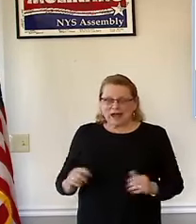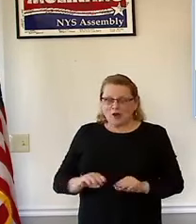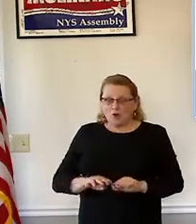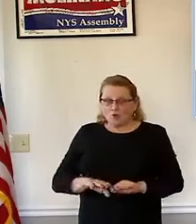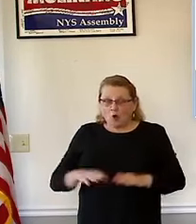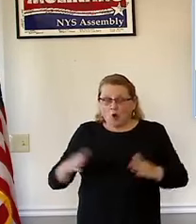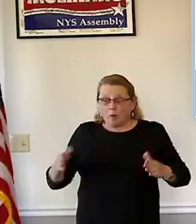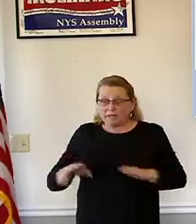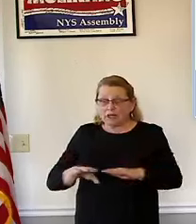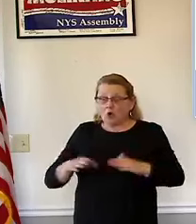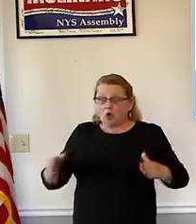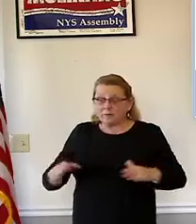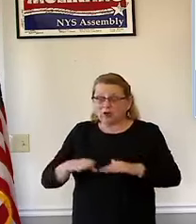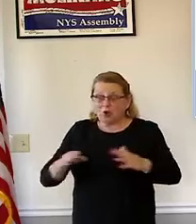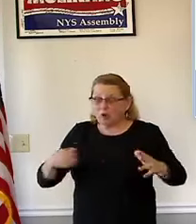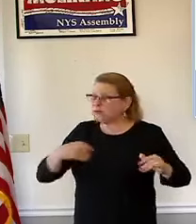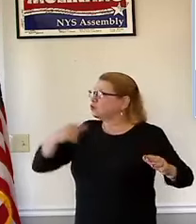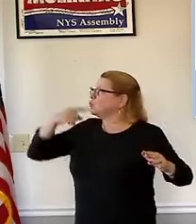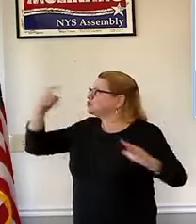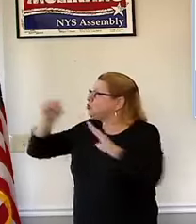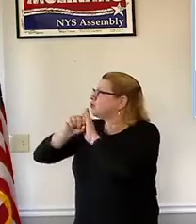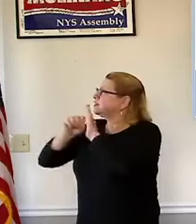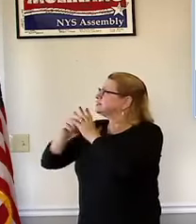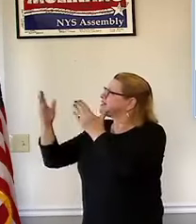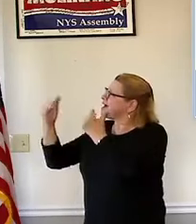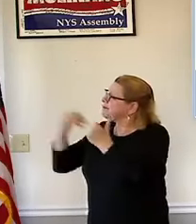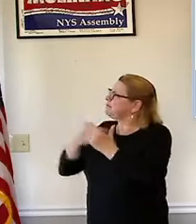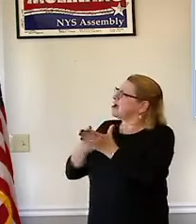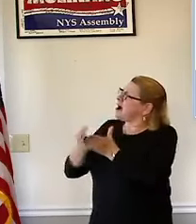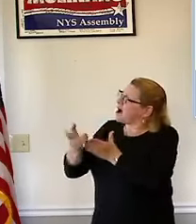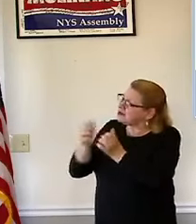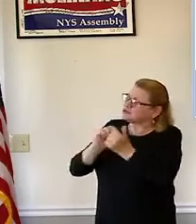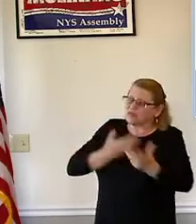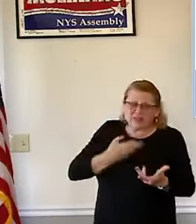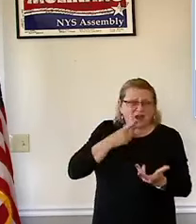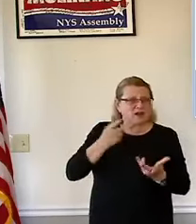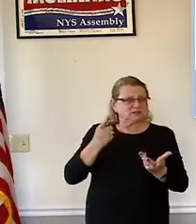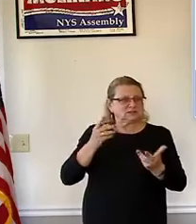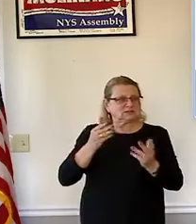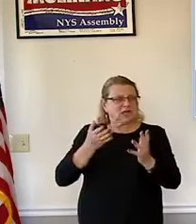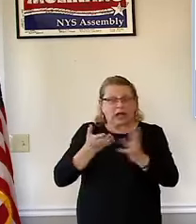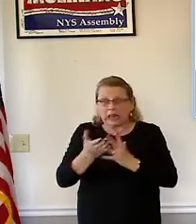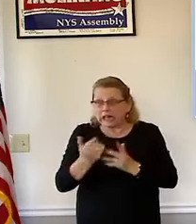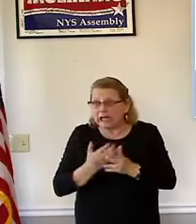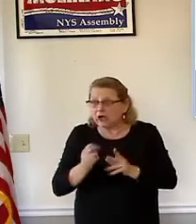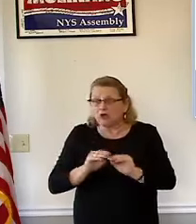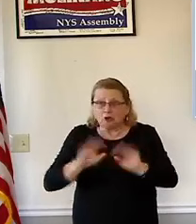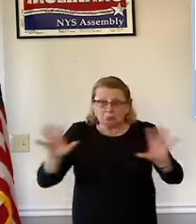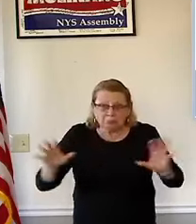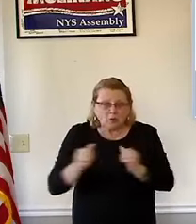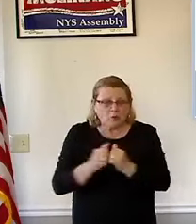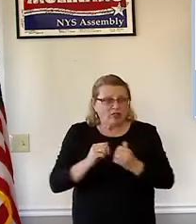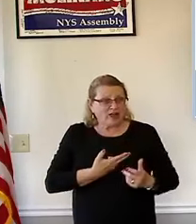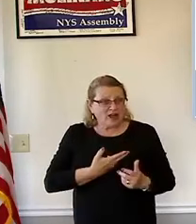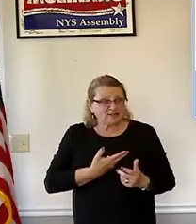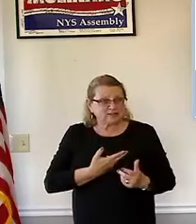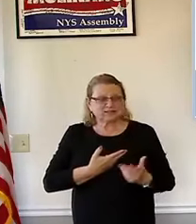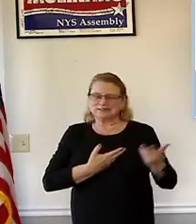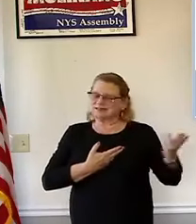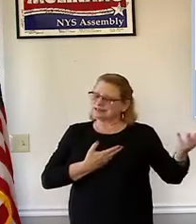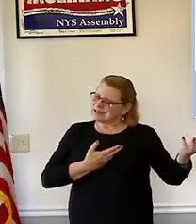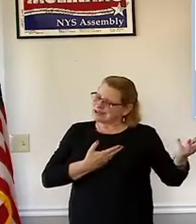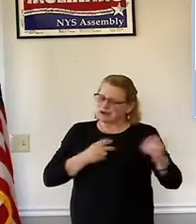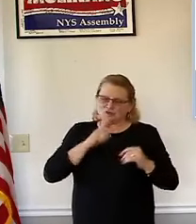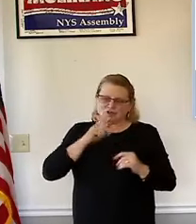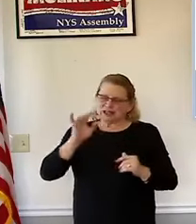process, we said to the state, just be honest about it, be transparent about it so that we could advise. And little by little, that transparency